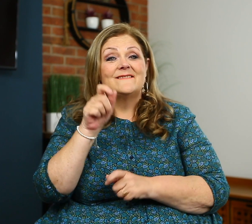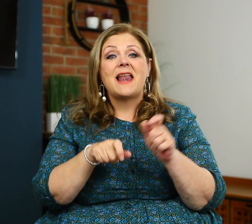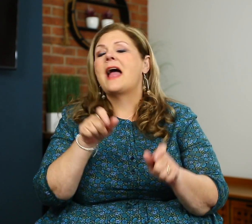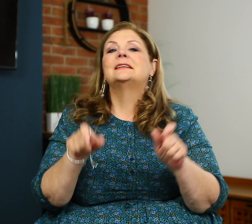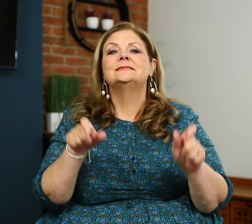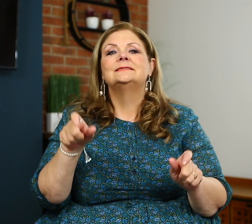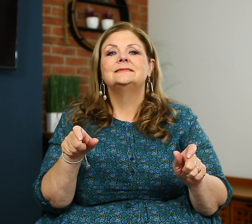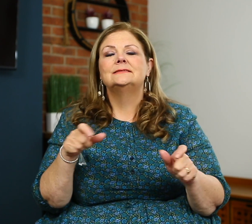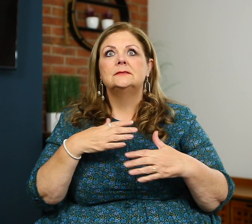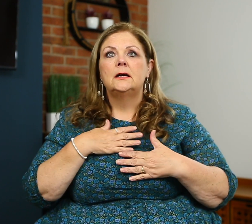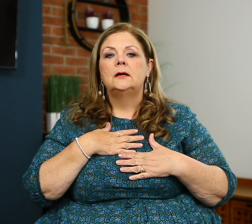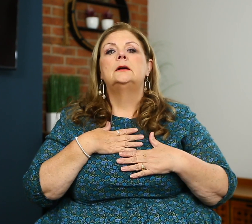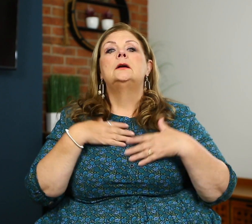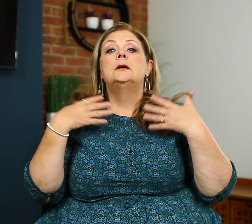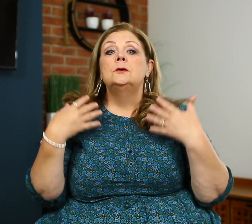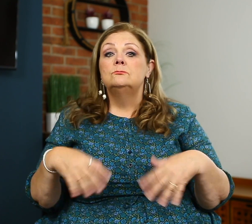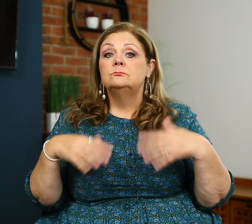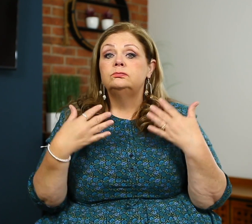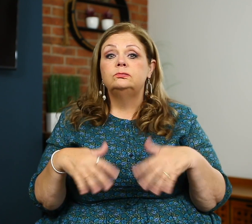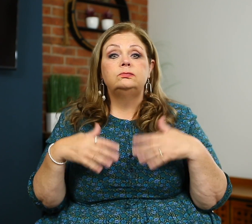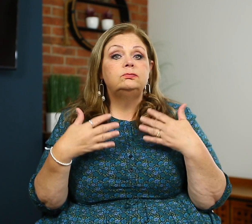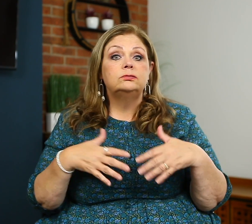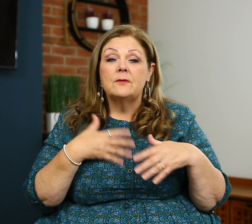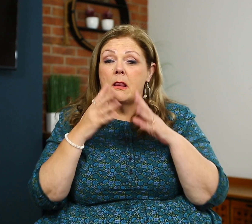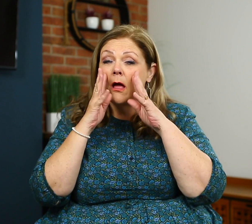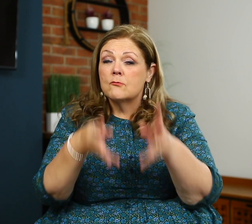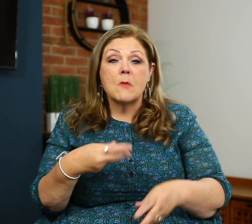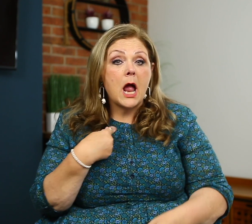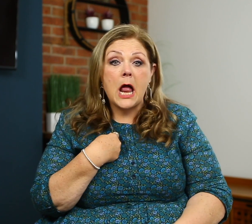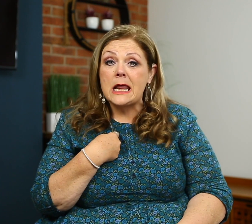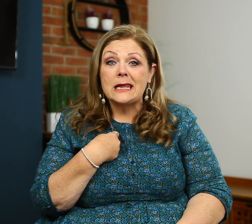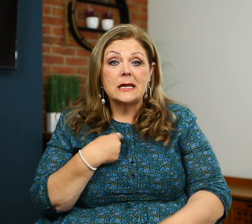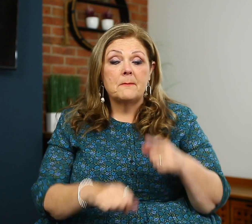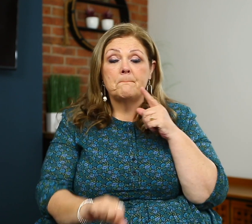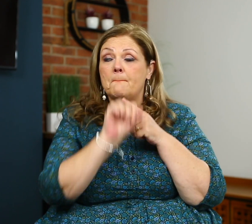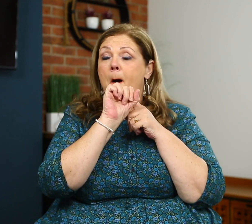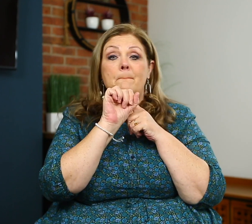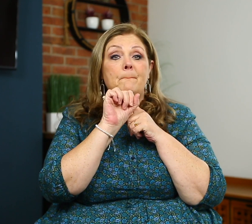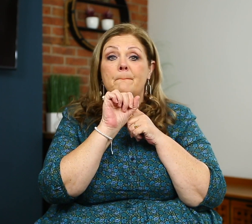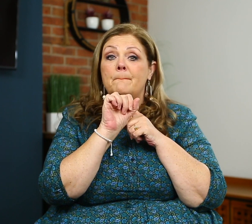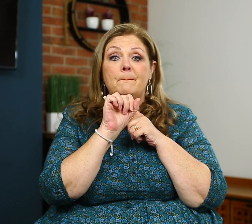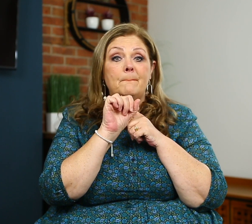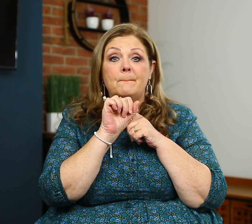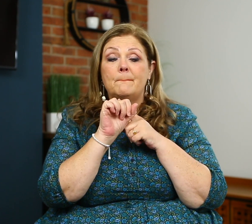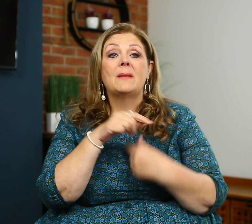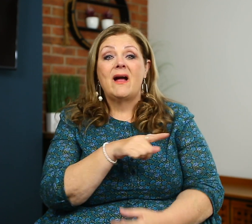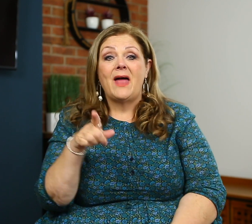and wow, did I cry at first. It really hit me. These clients